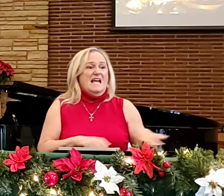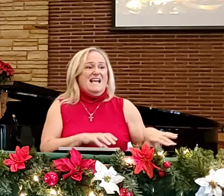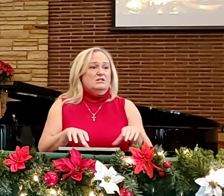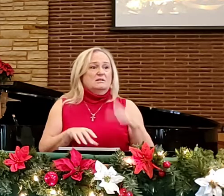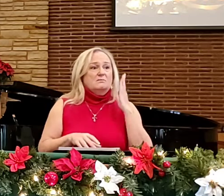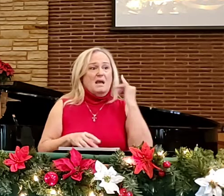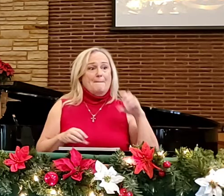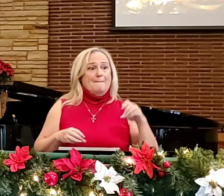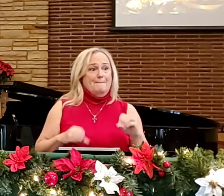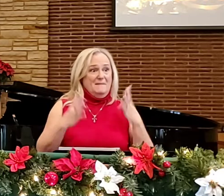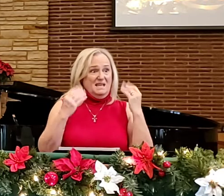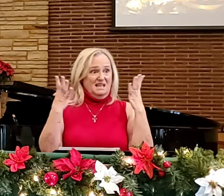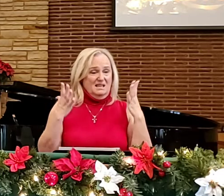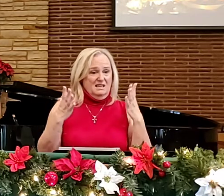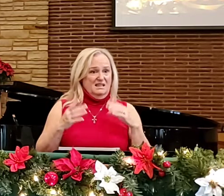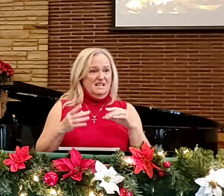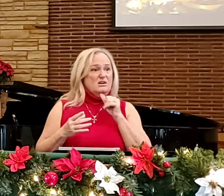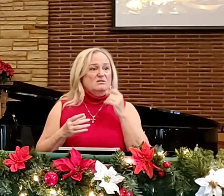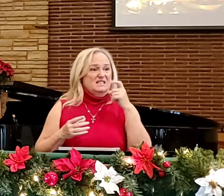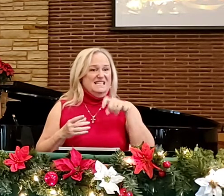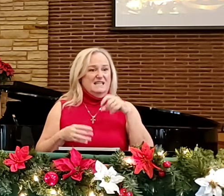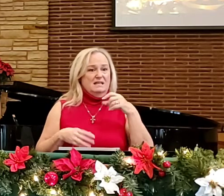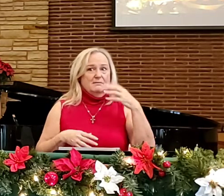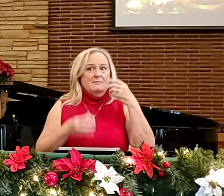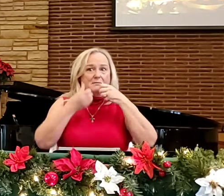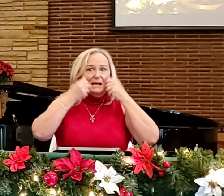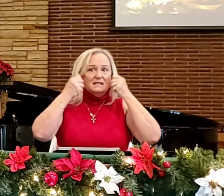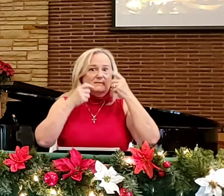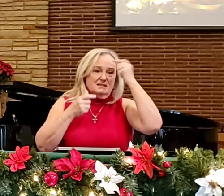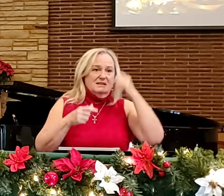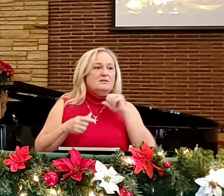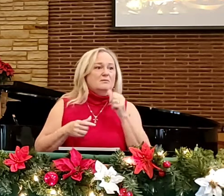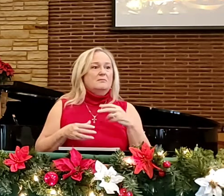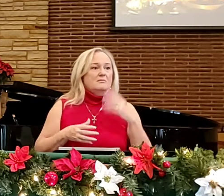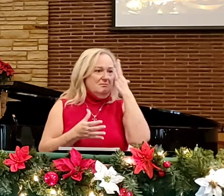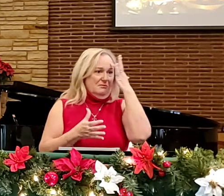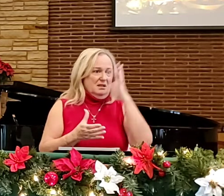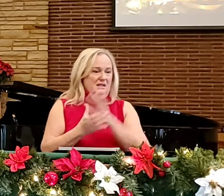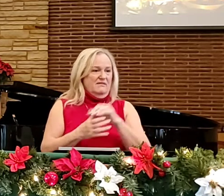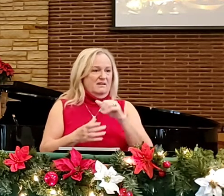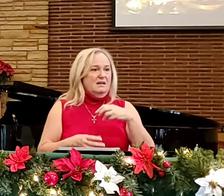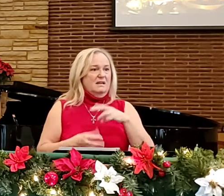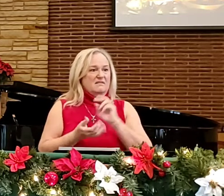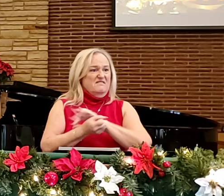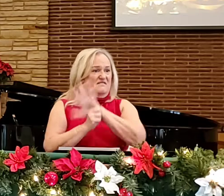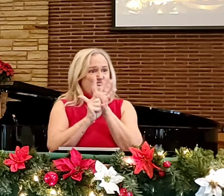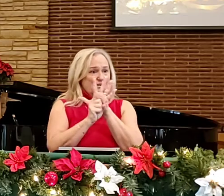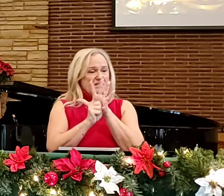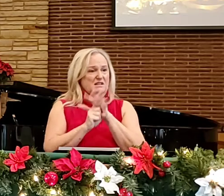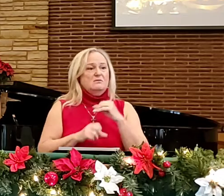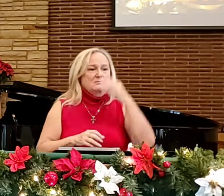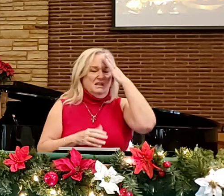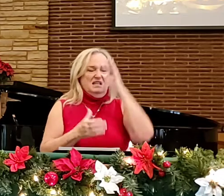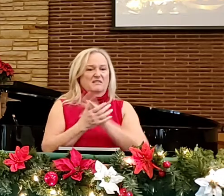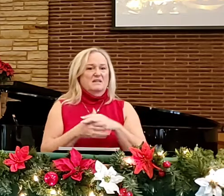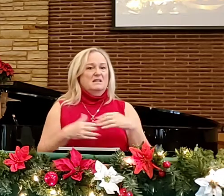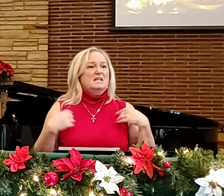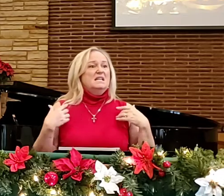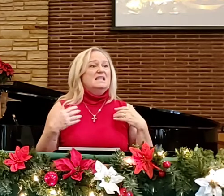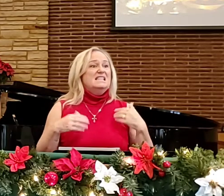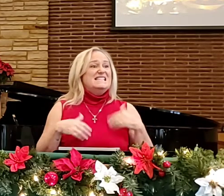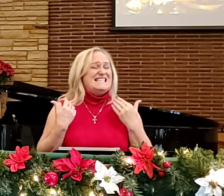so many that they don't need a mask because they don't believe in a virus, or they don't believe in the science, and they don't care